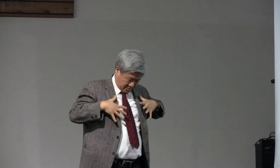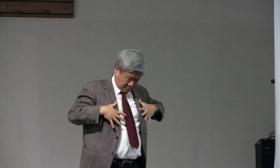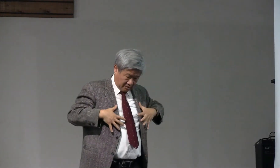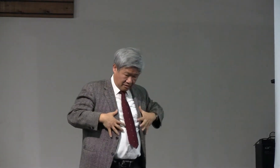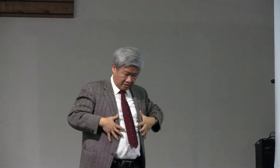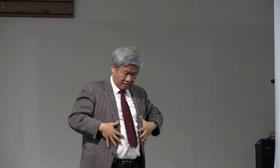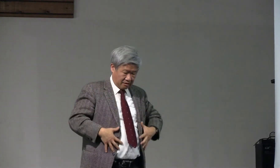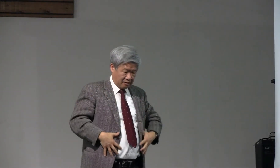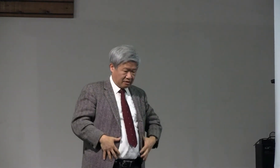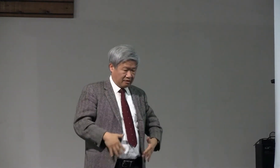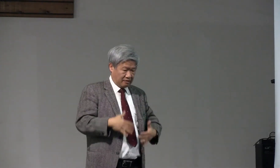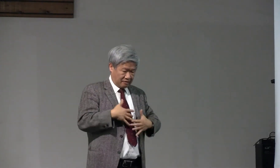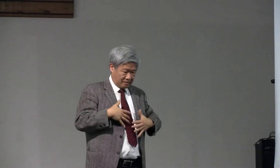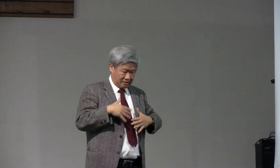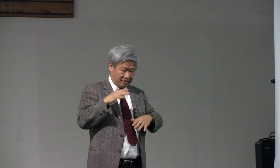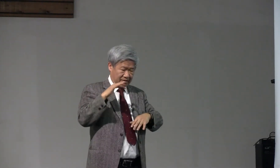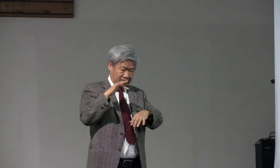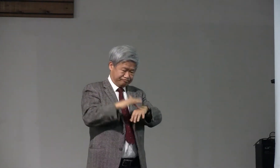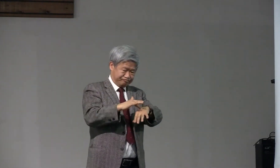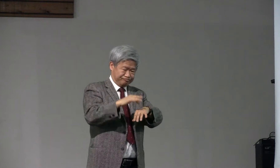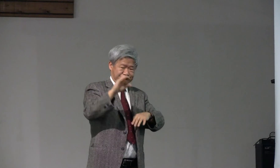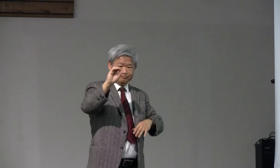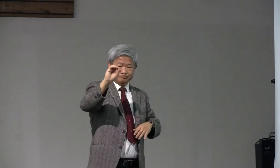because their skin has fallen off.